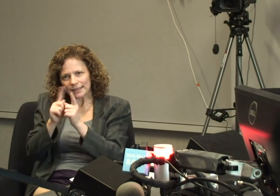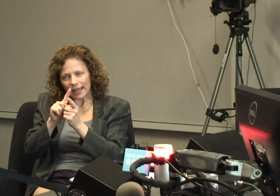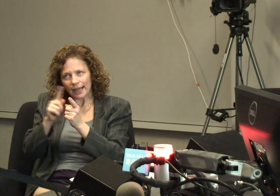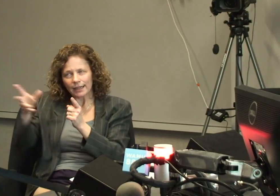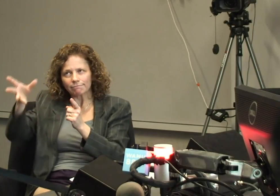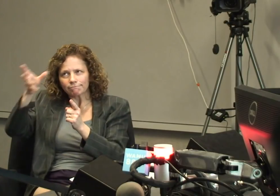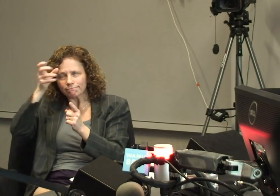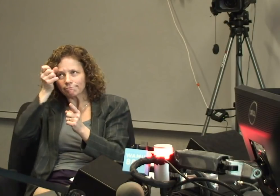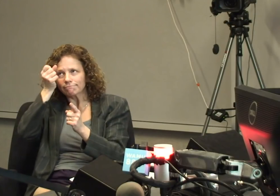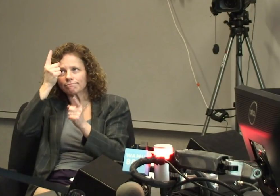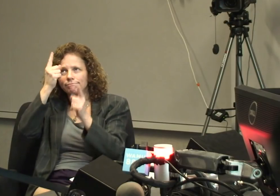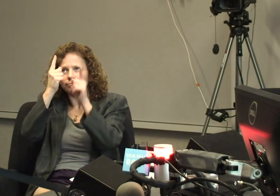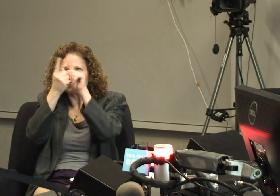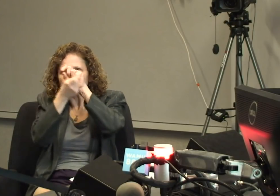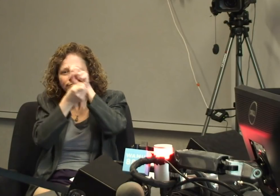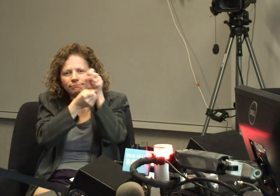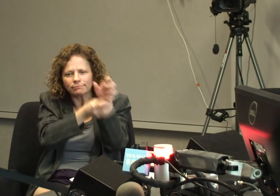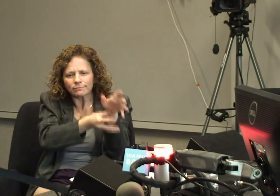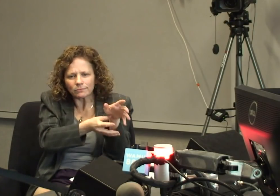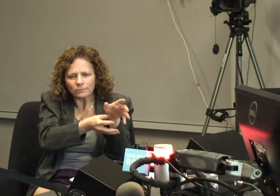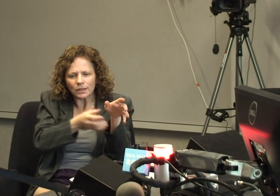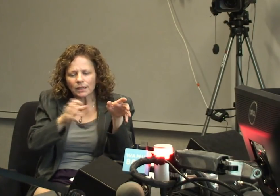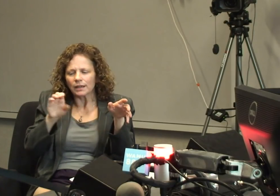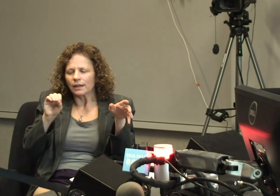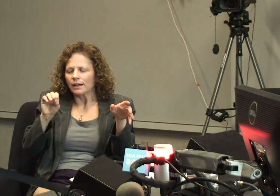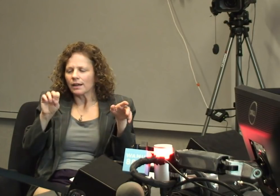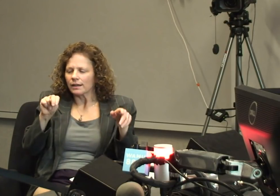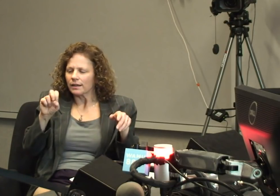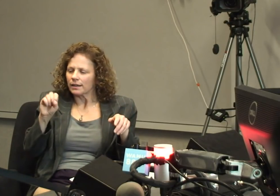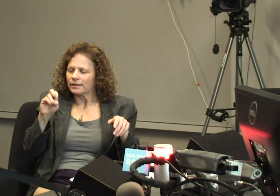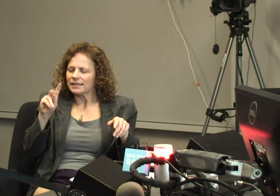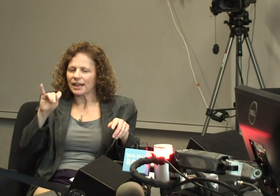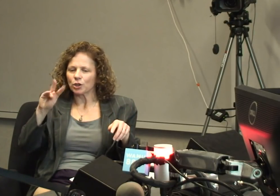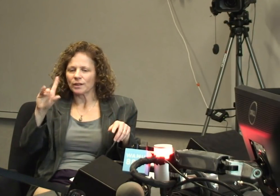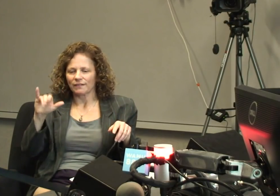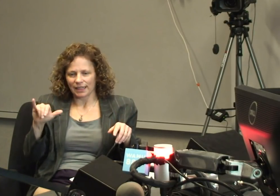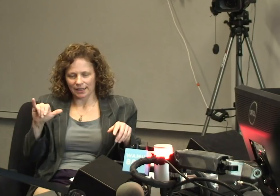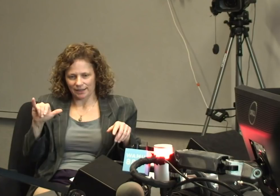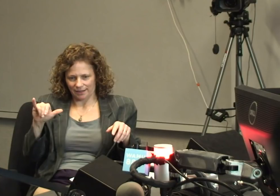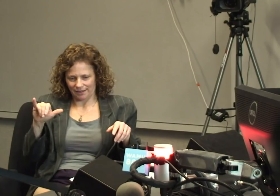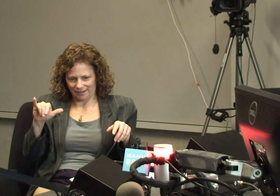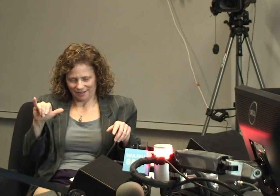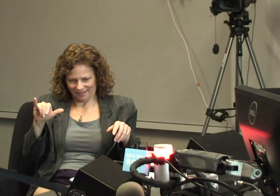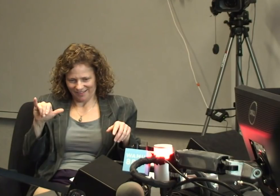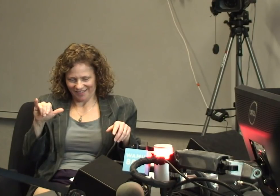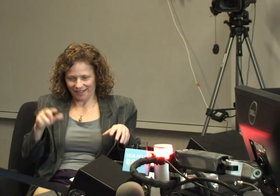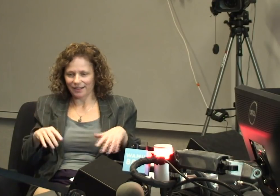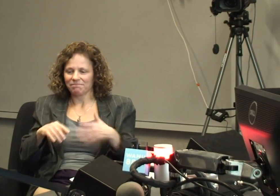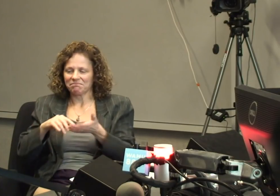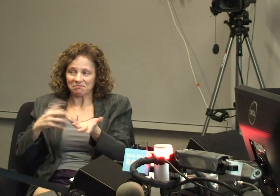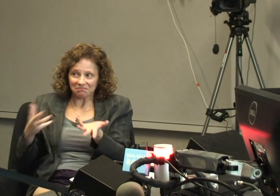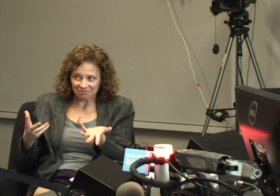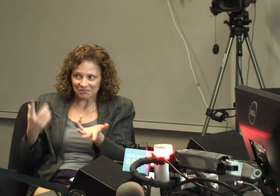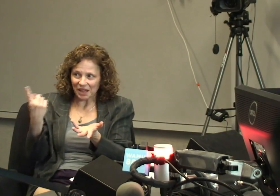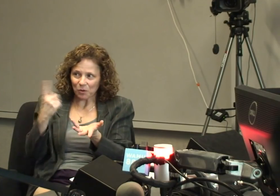take time. We have the students first come to an understanding of how to conceptually translate meaning in a consecutive fashion from